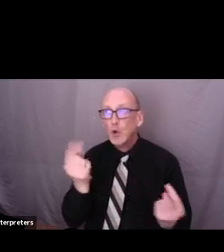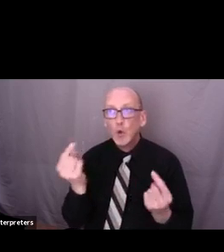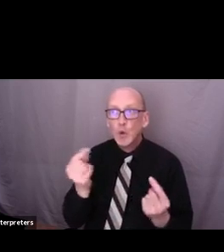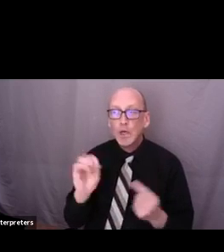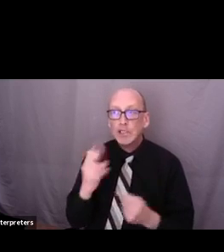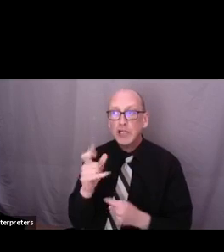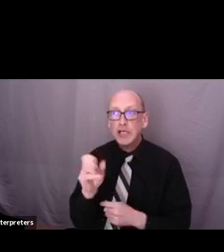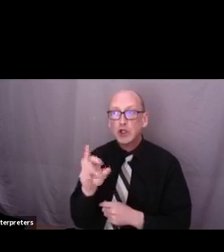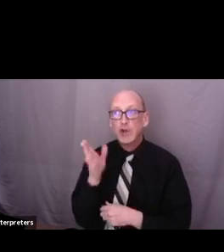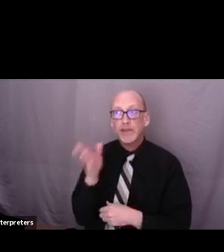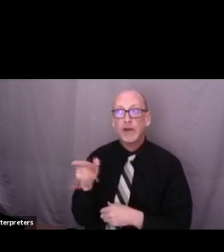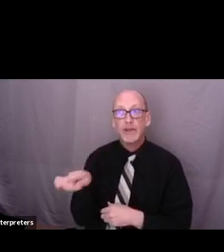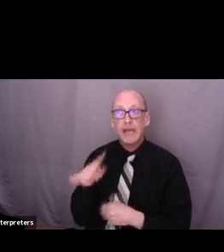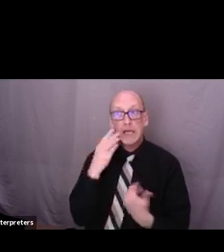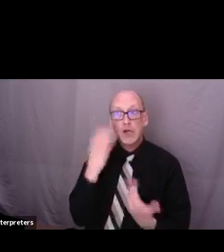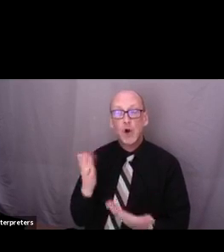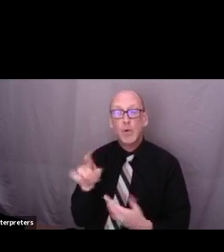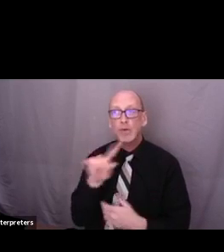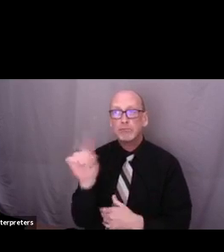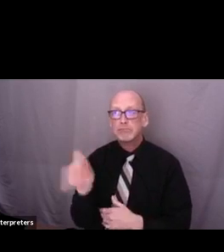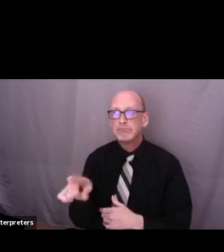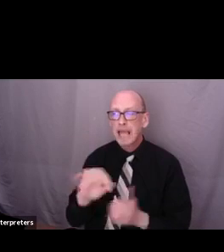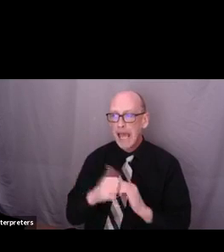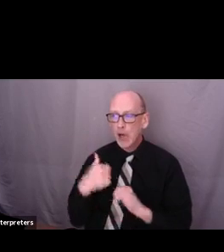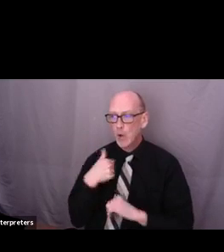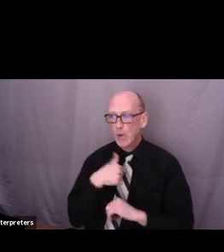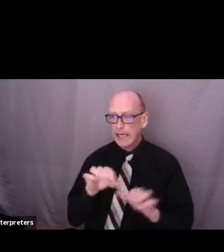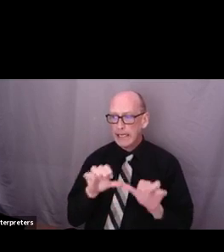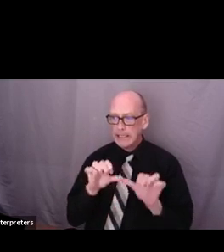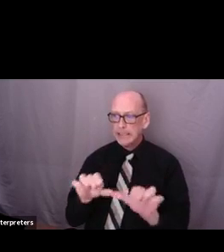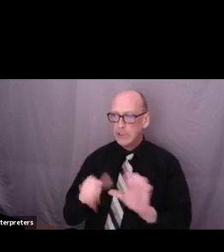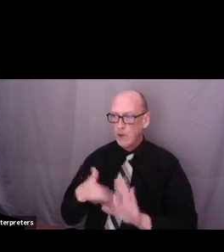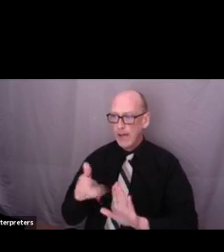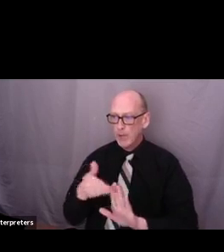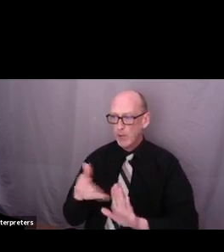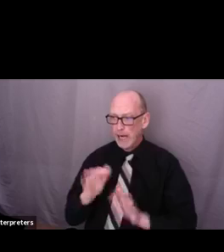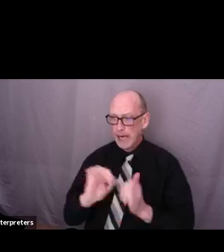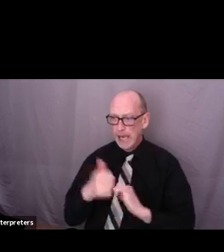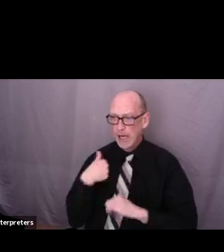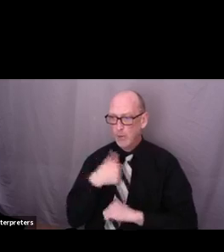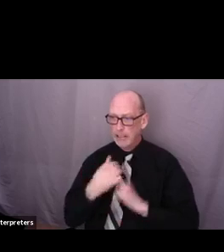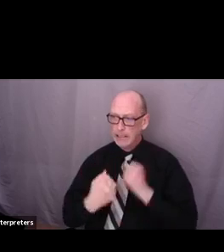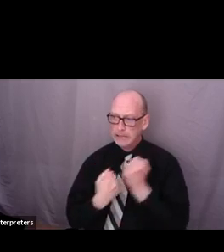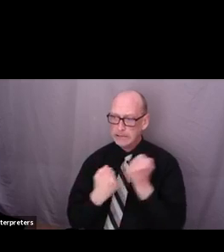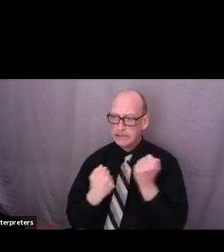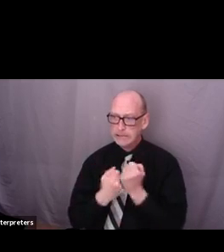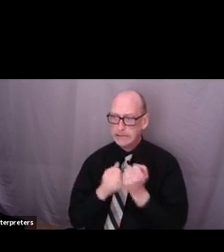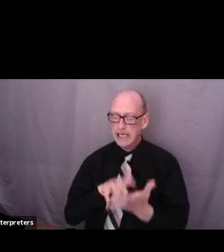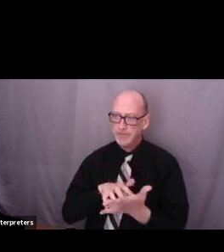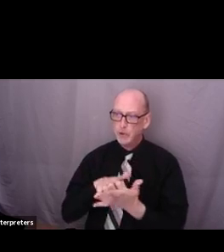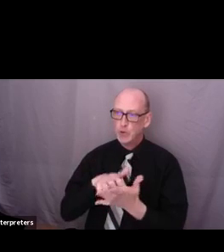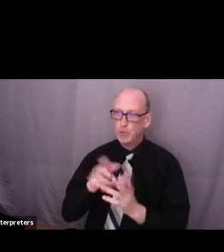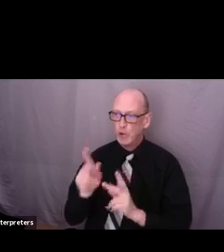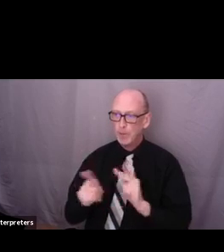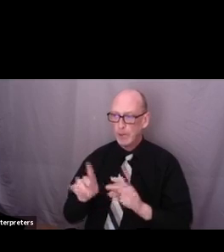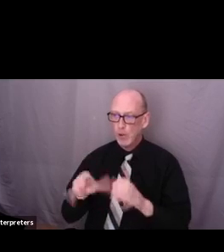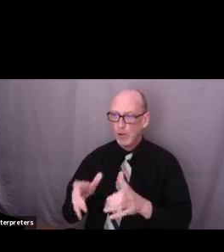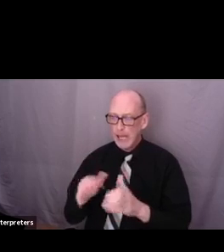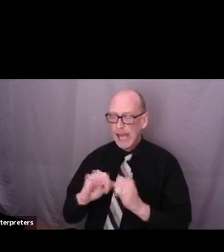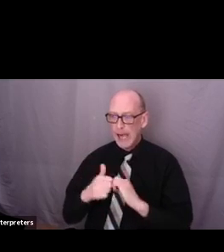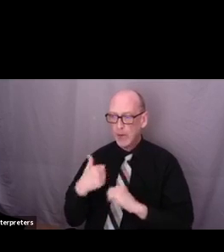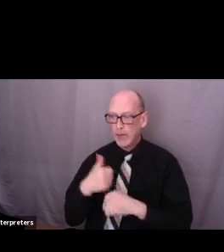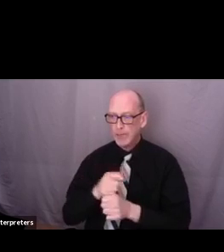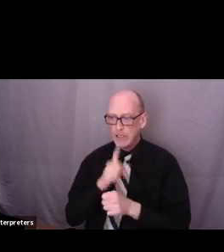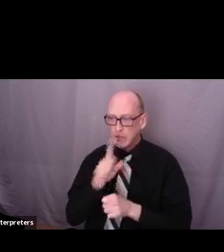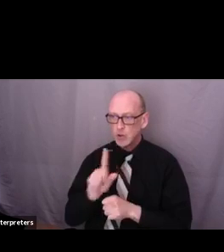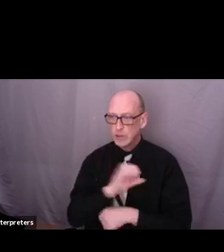really didn't know. It was a big question mark. And how do we stay operational? How do we support a very vulnerable population? How do we keep our staff safe?